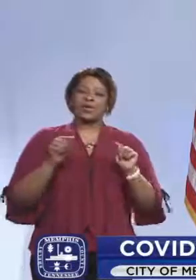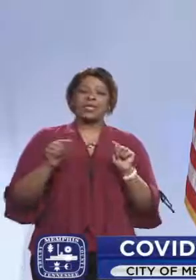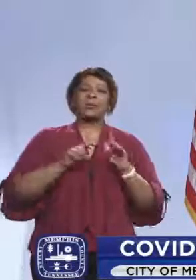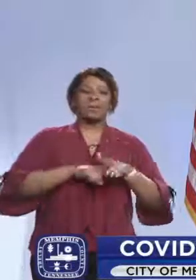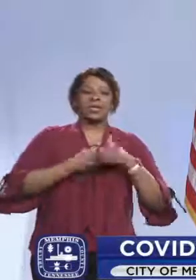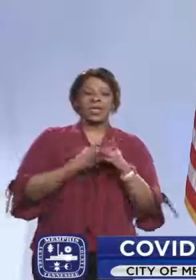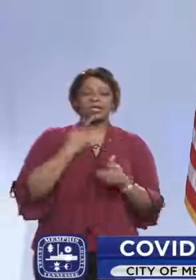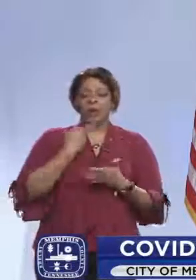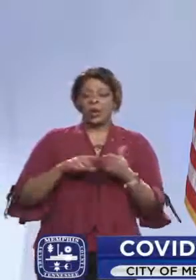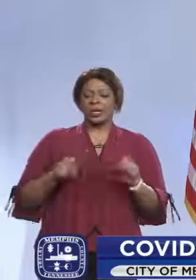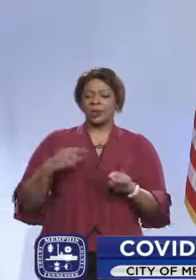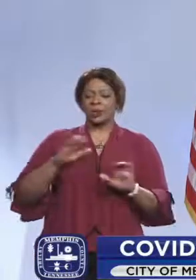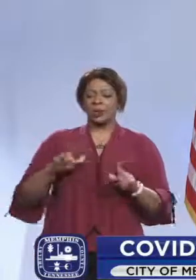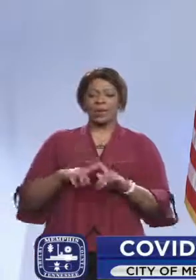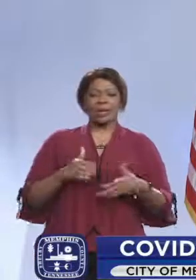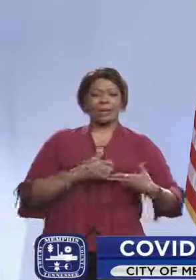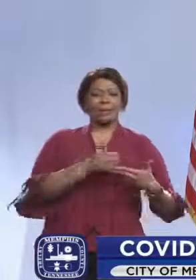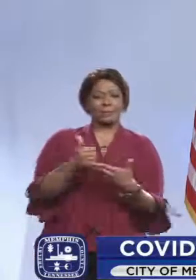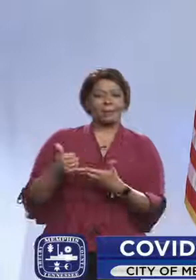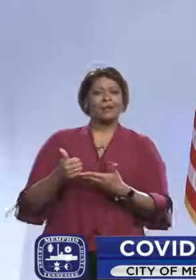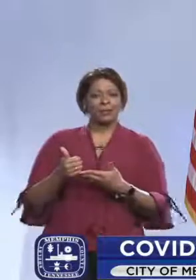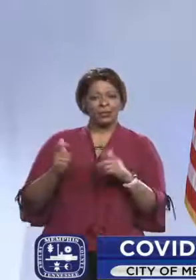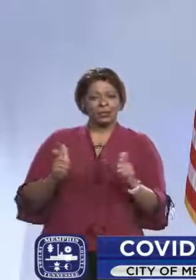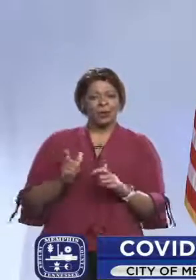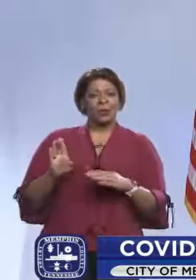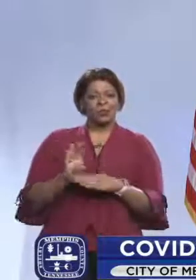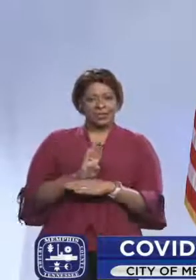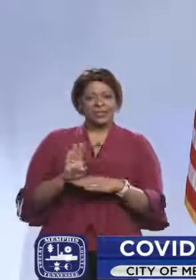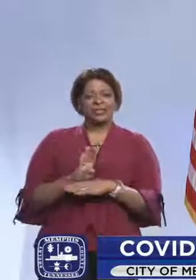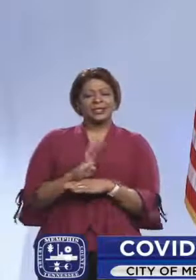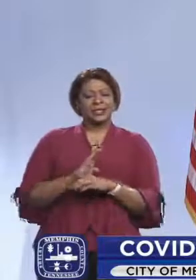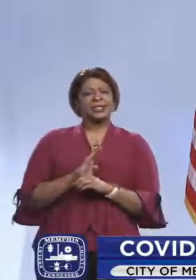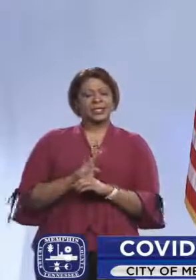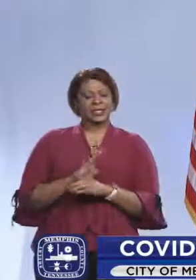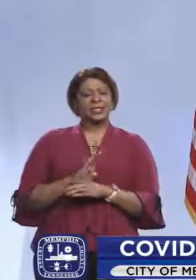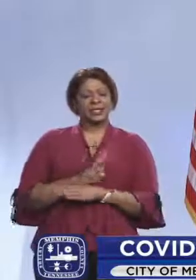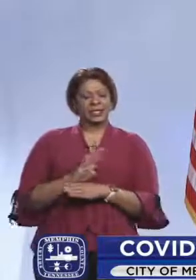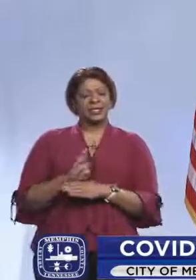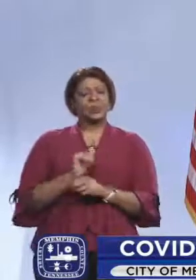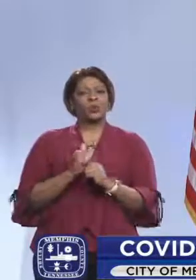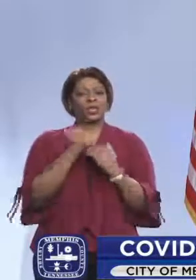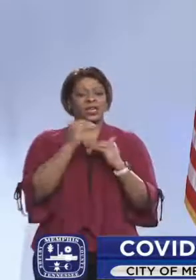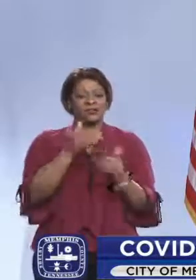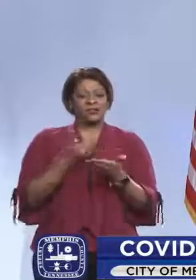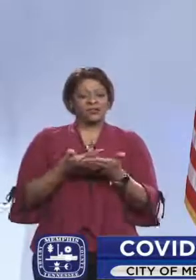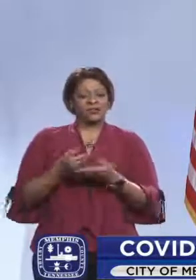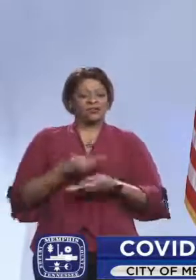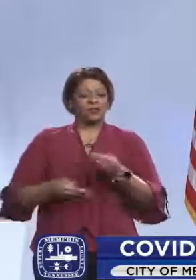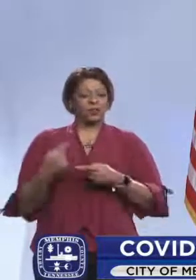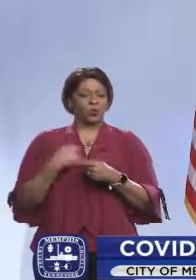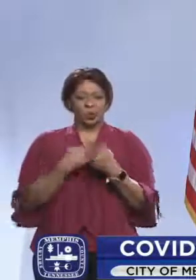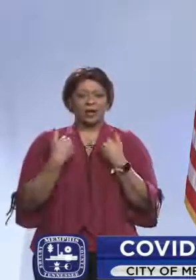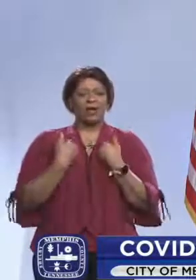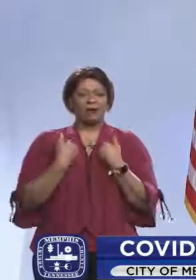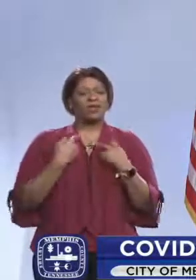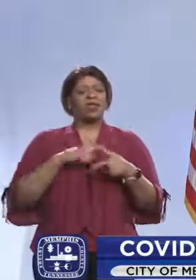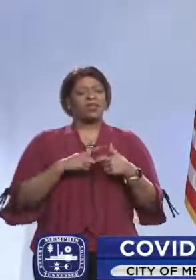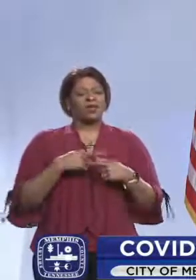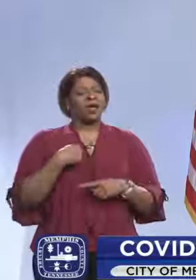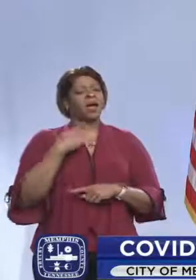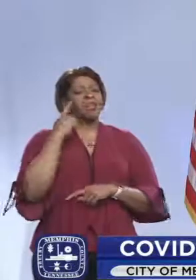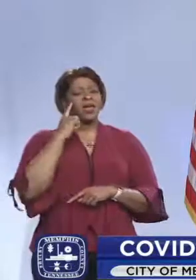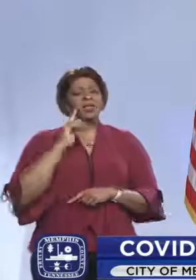we said, what can we do to help small businesses in particular with the limited funds that we have? But then I think